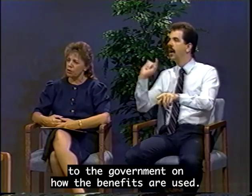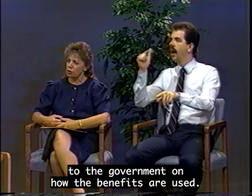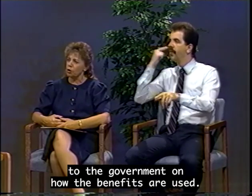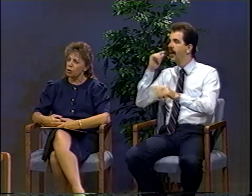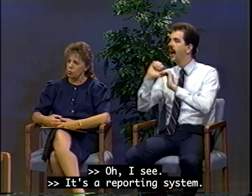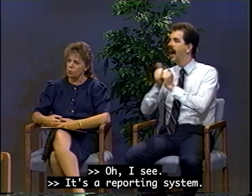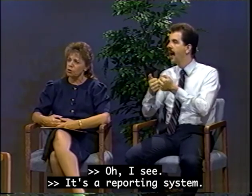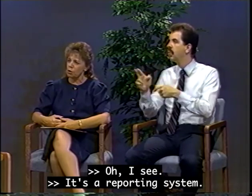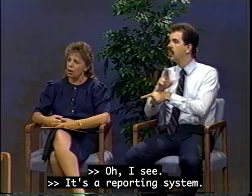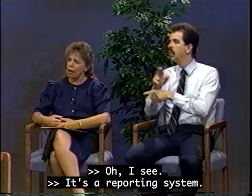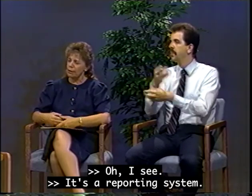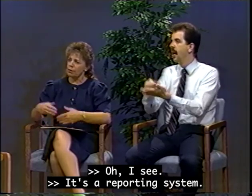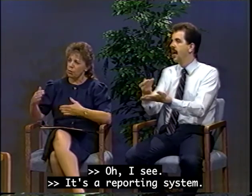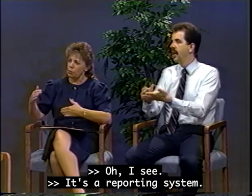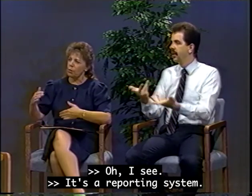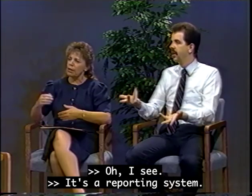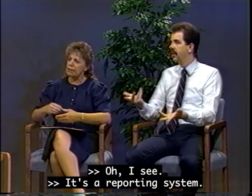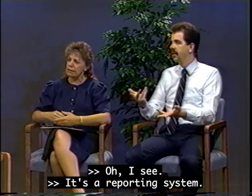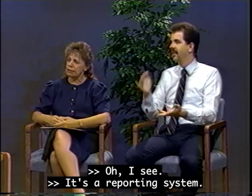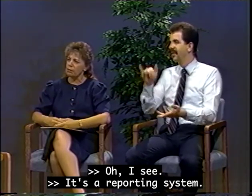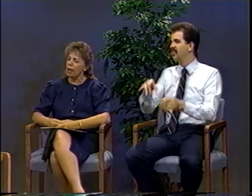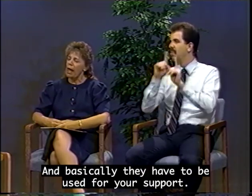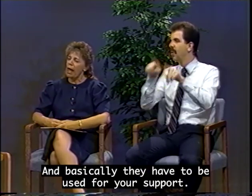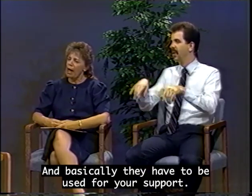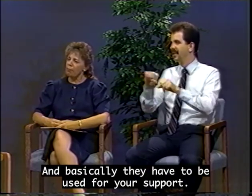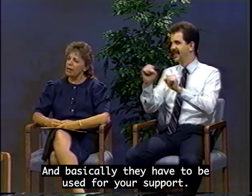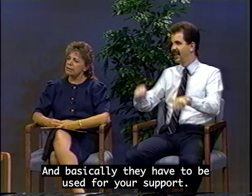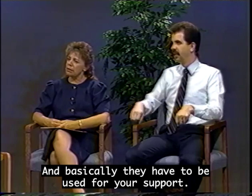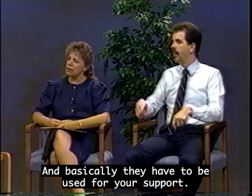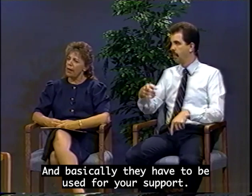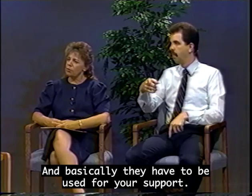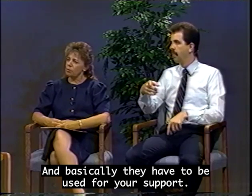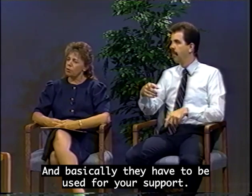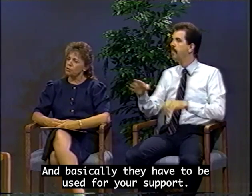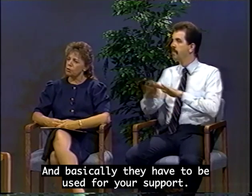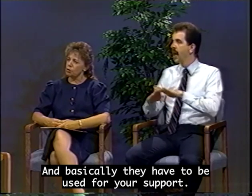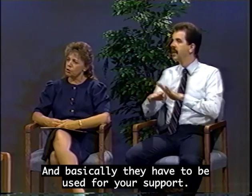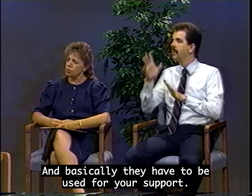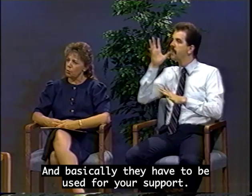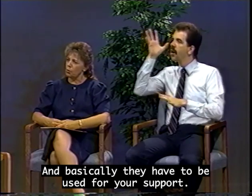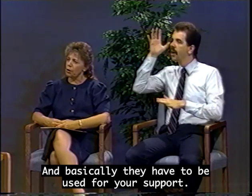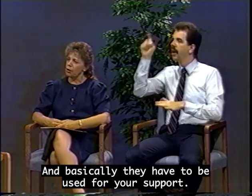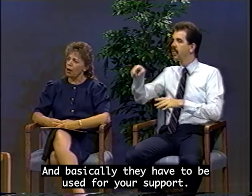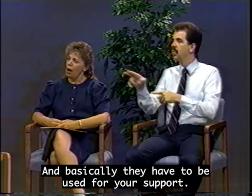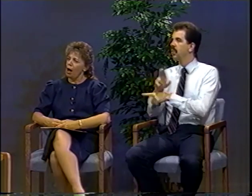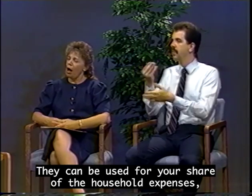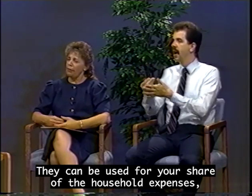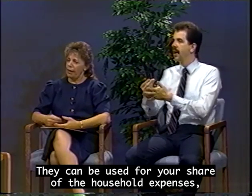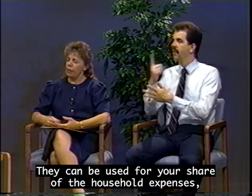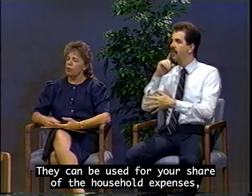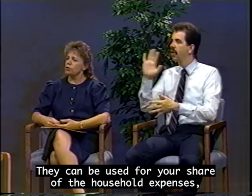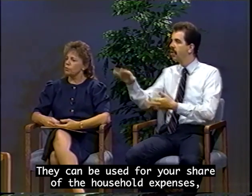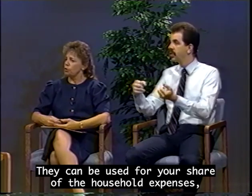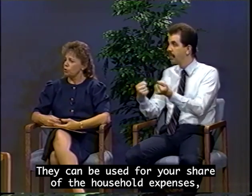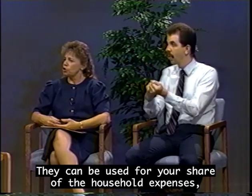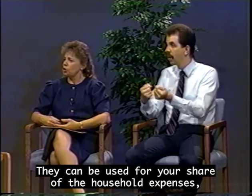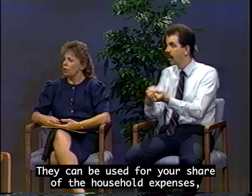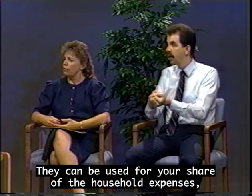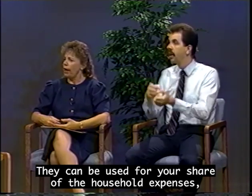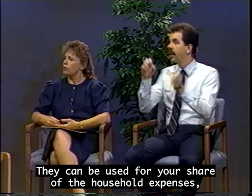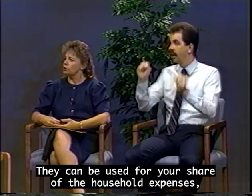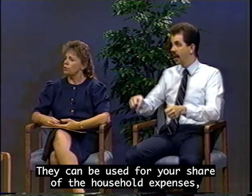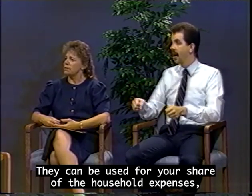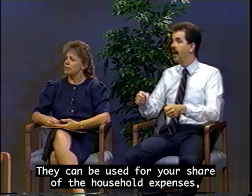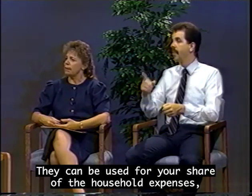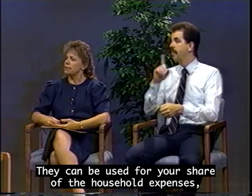the benefits are used. Oh, I see. It's a reporting system. And basically, they have to be used for your support. They can be used for your